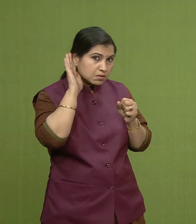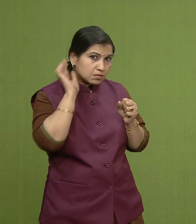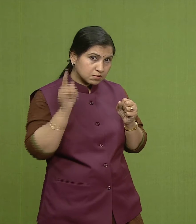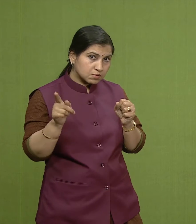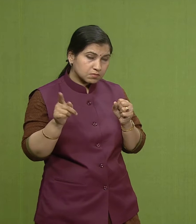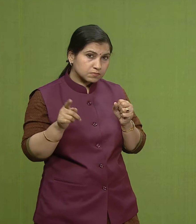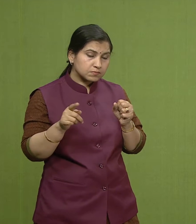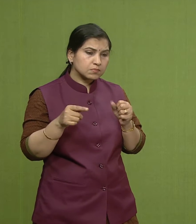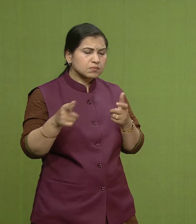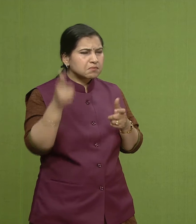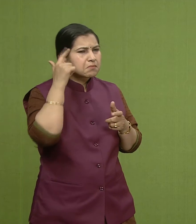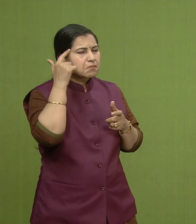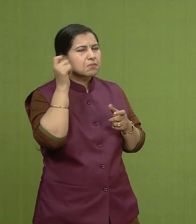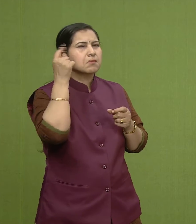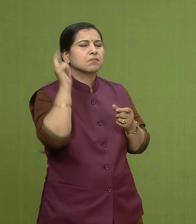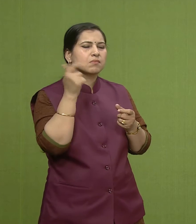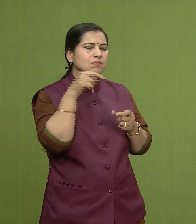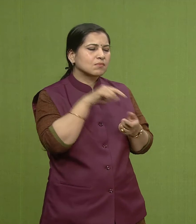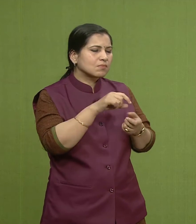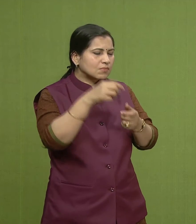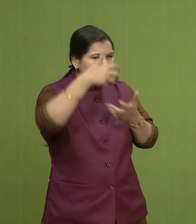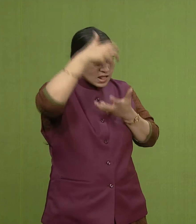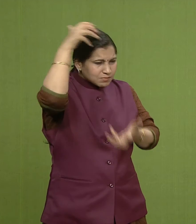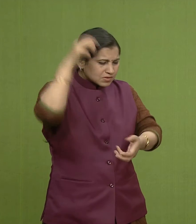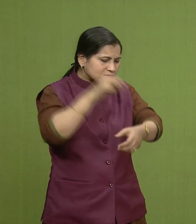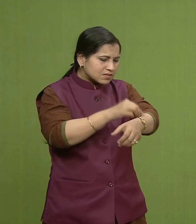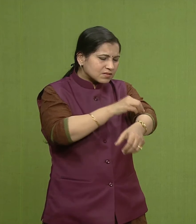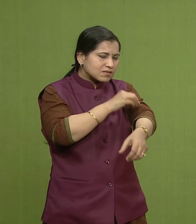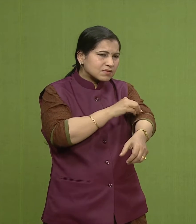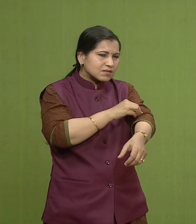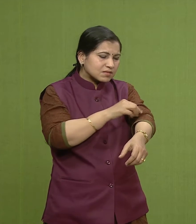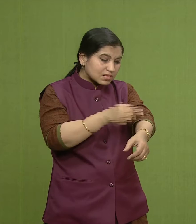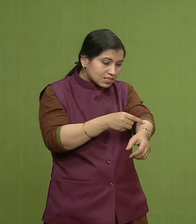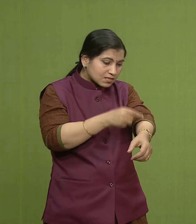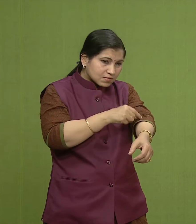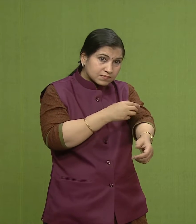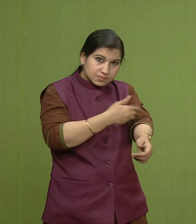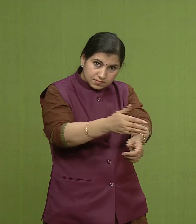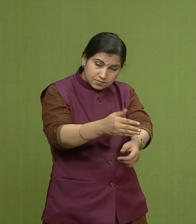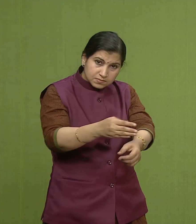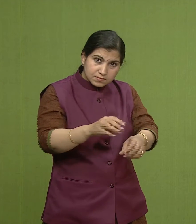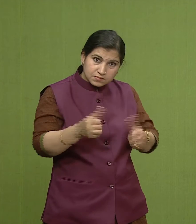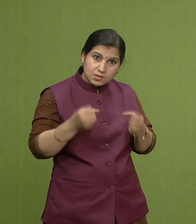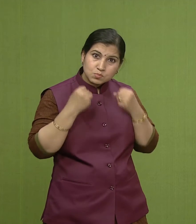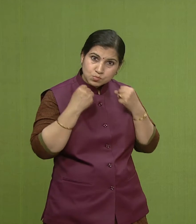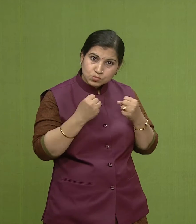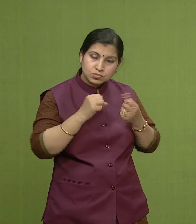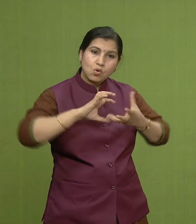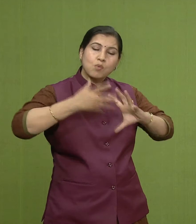they can now understand that it means that a person cannot change his or